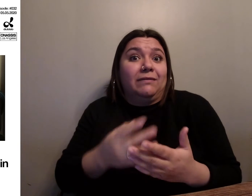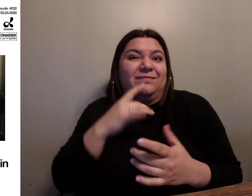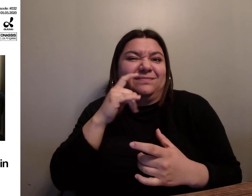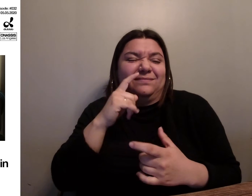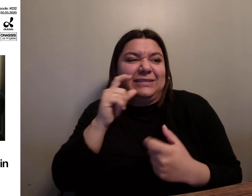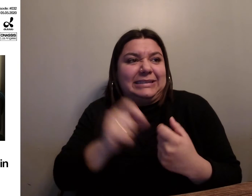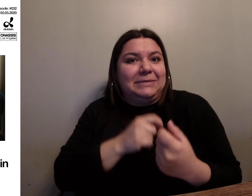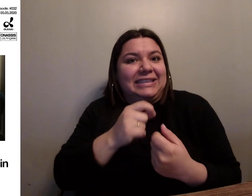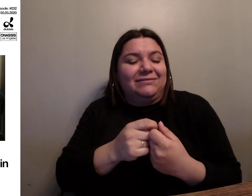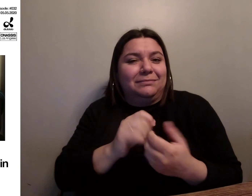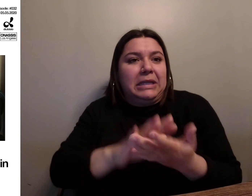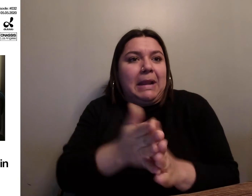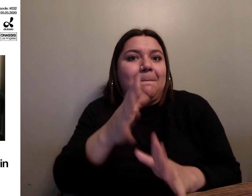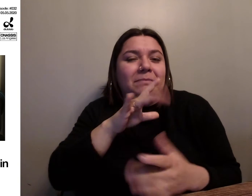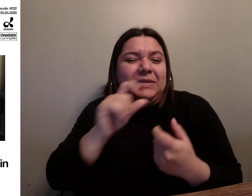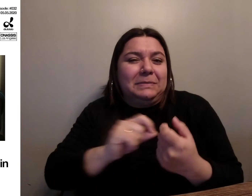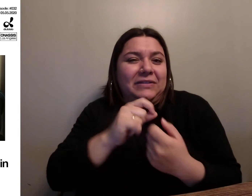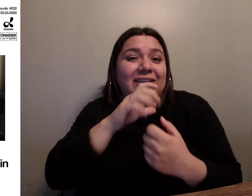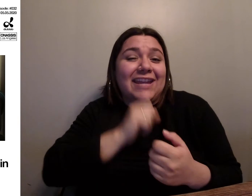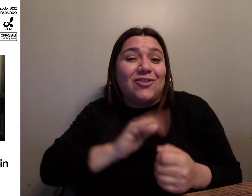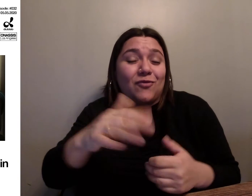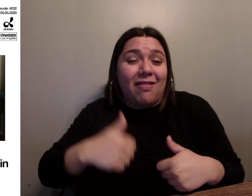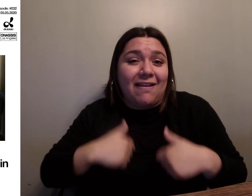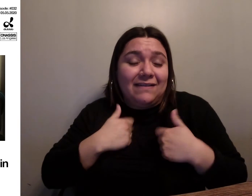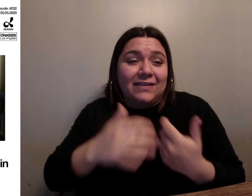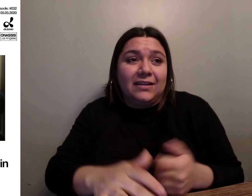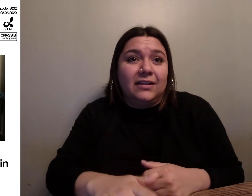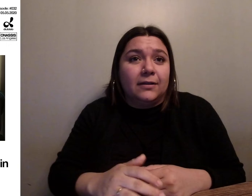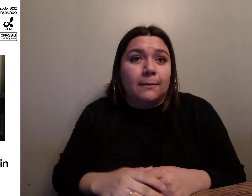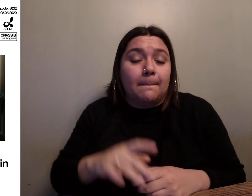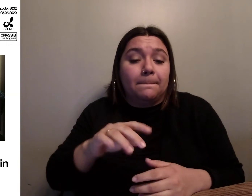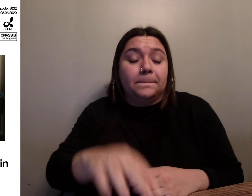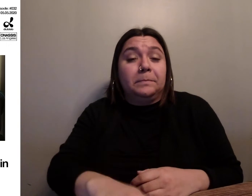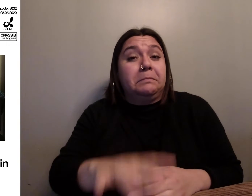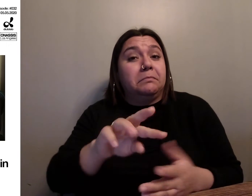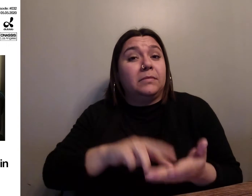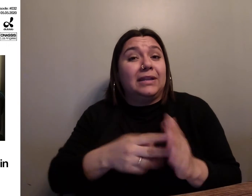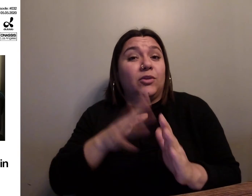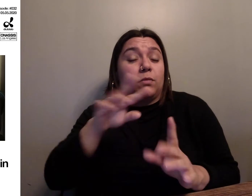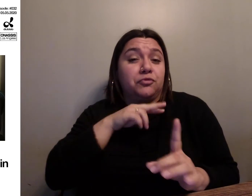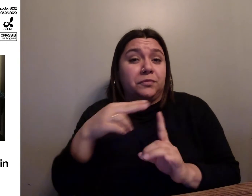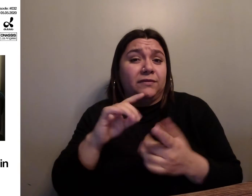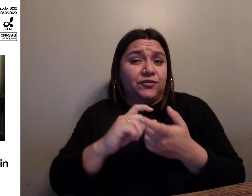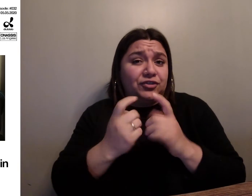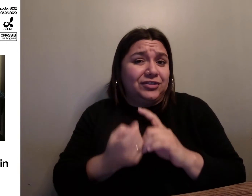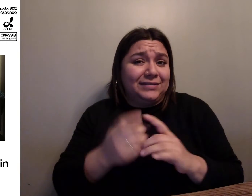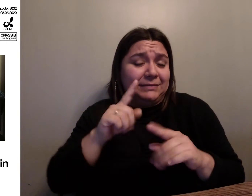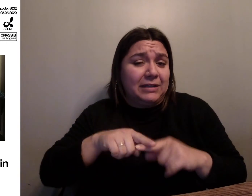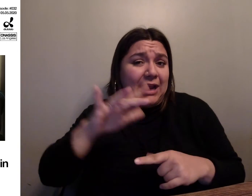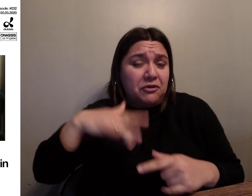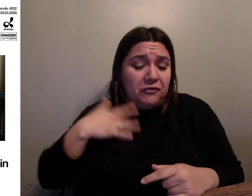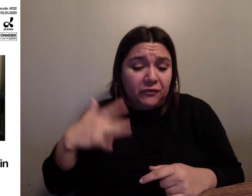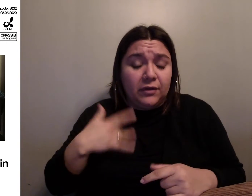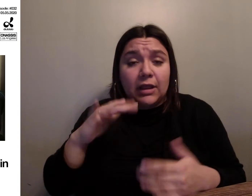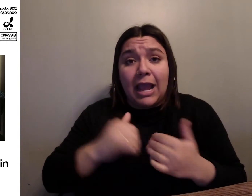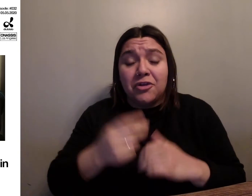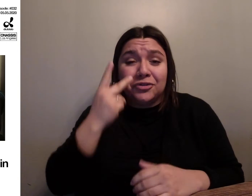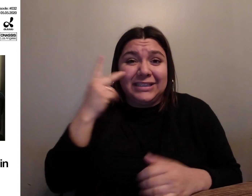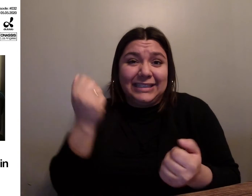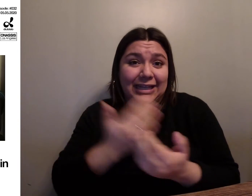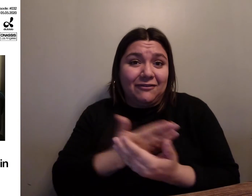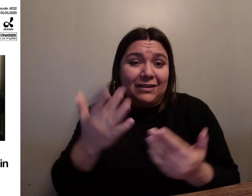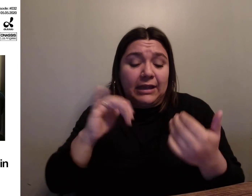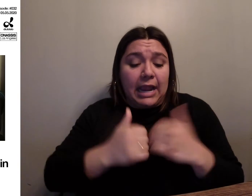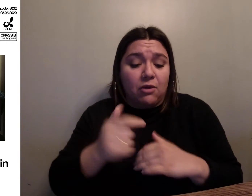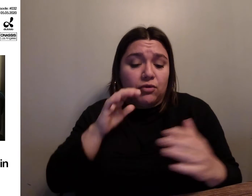feel and how you're seeing things and how you're comparing all the information that you have and all the life that's gone by